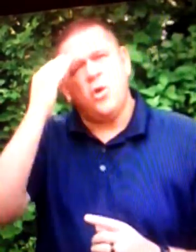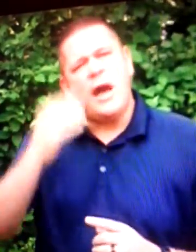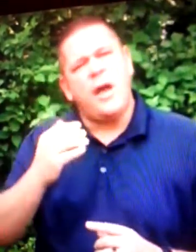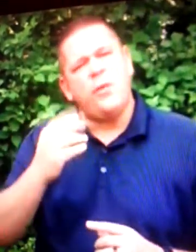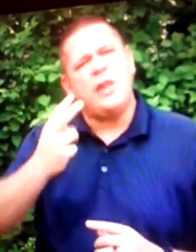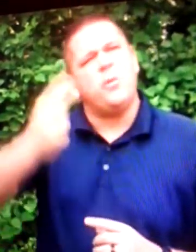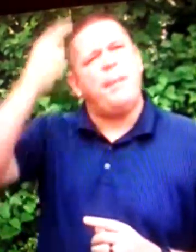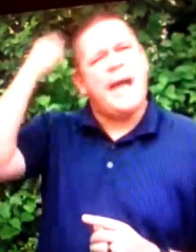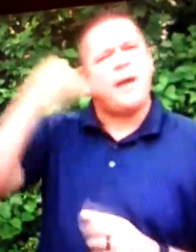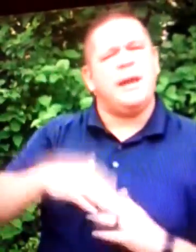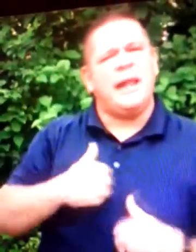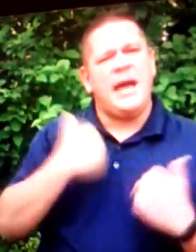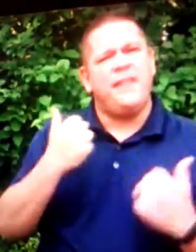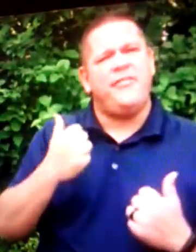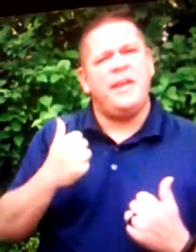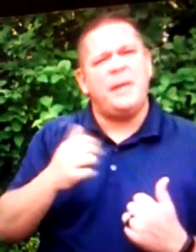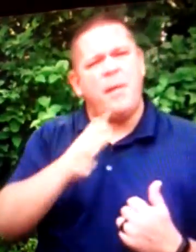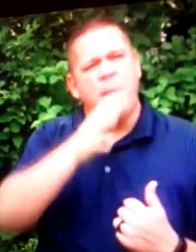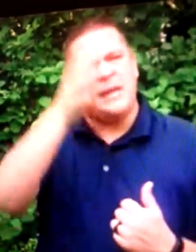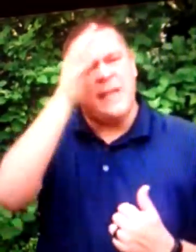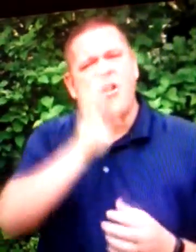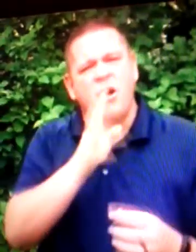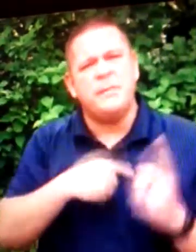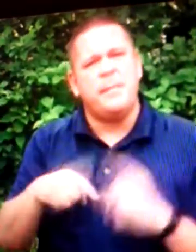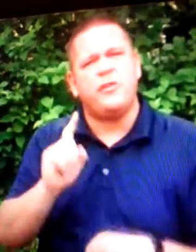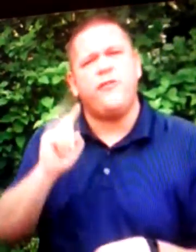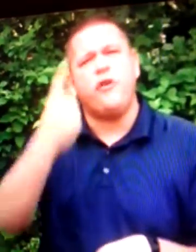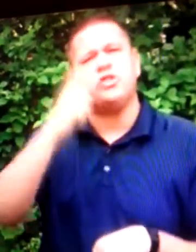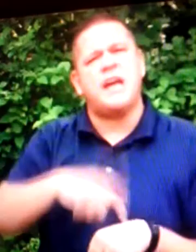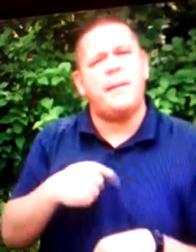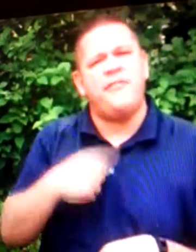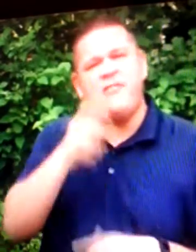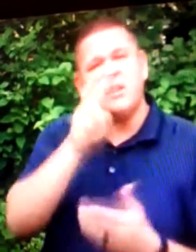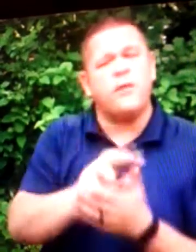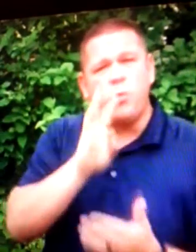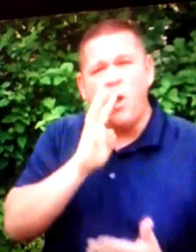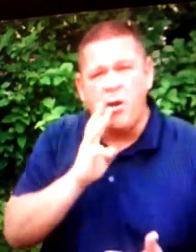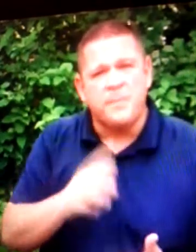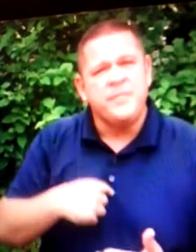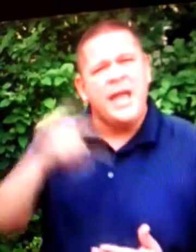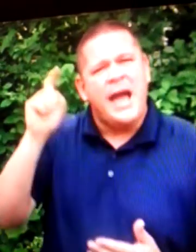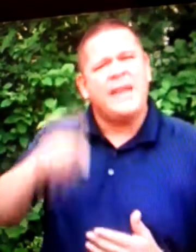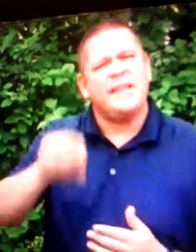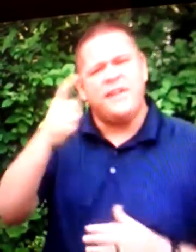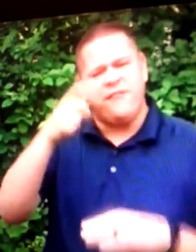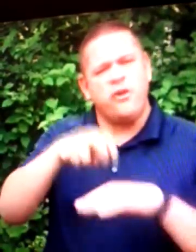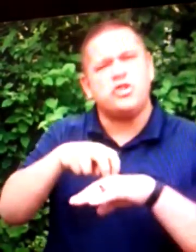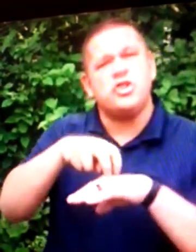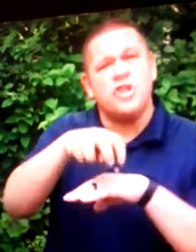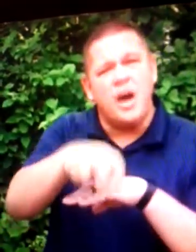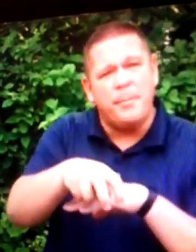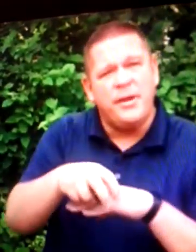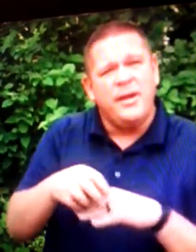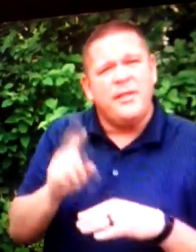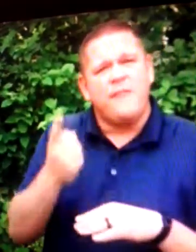you know, when I look back on my life, and my mom and dad talked to me about the first time I fell in love with water, I had to take that first jump,